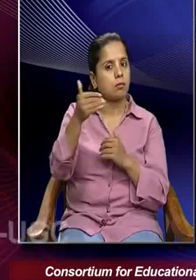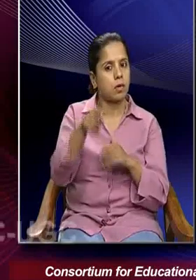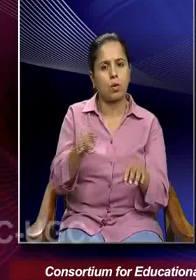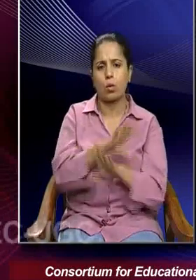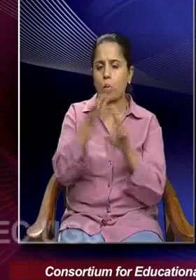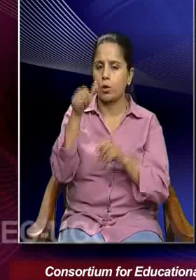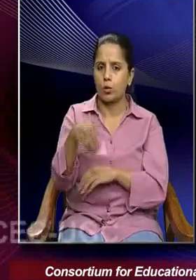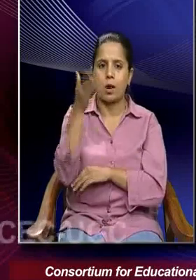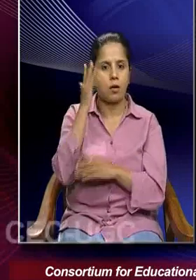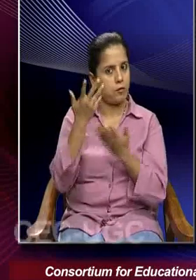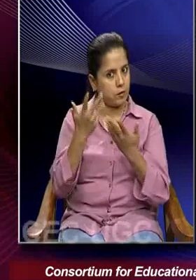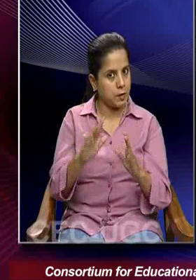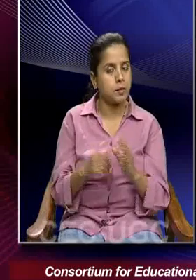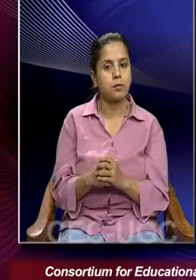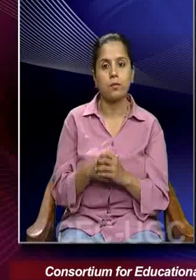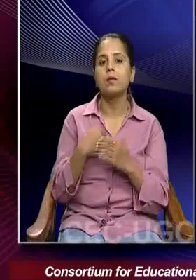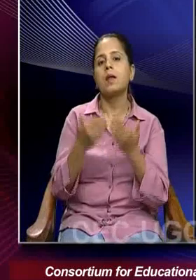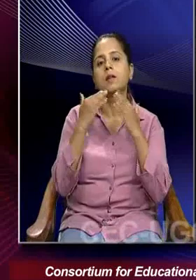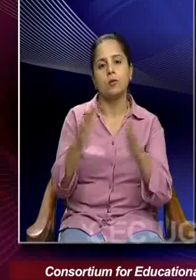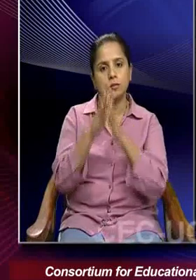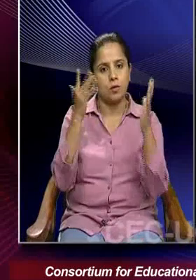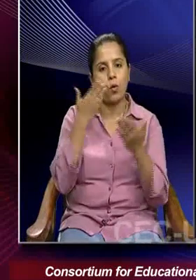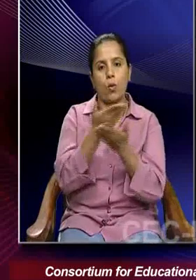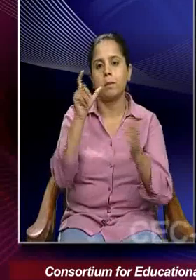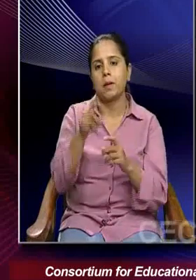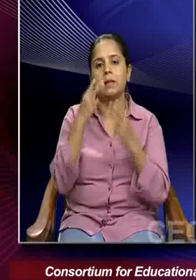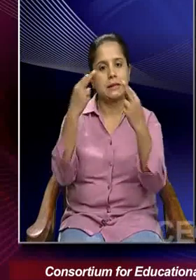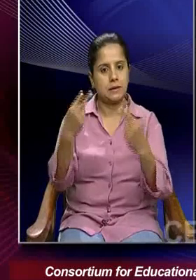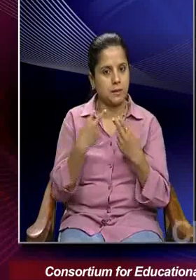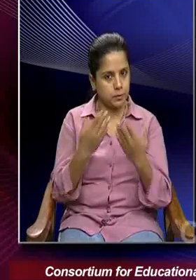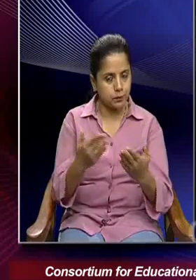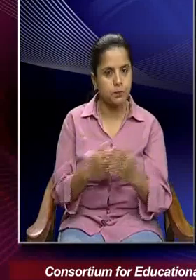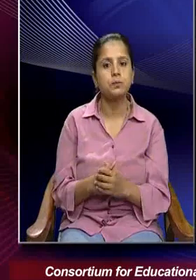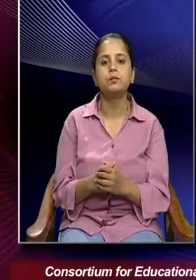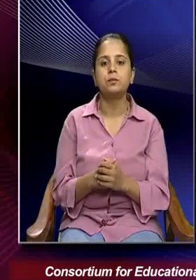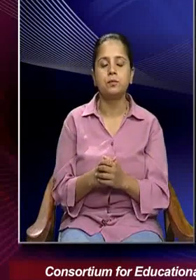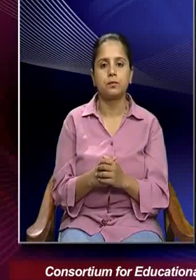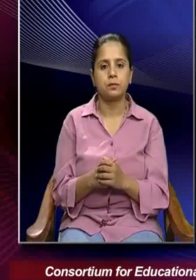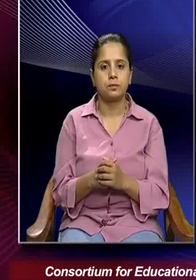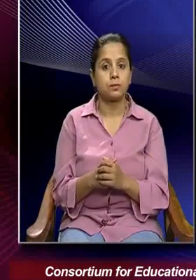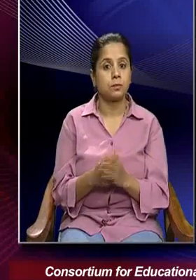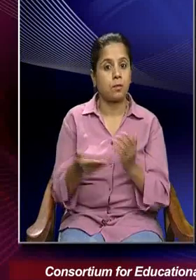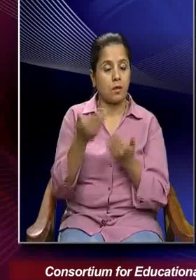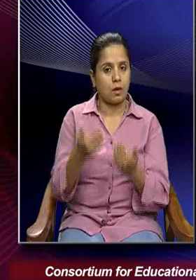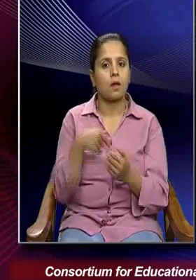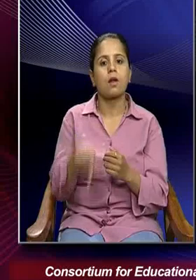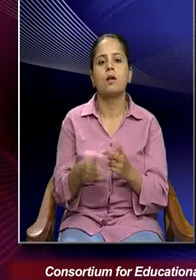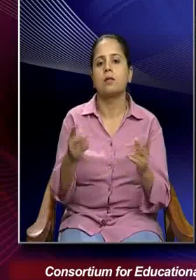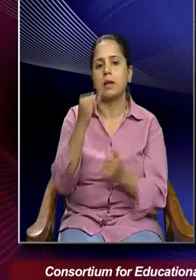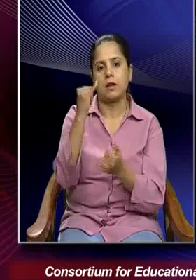for today. Very thank you to all the viewers. And